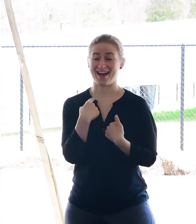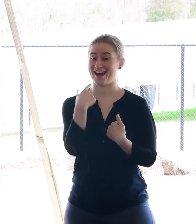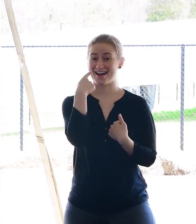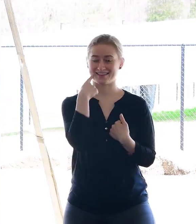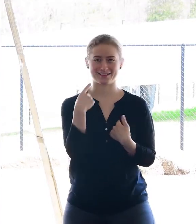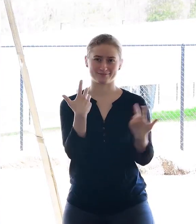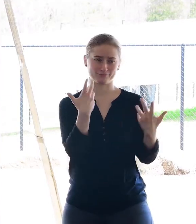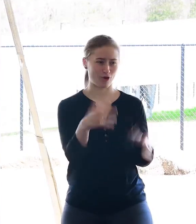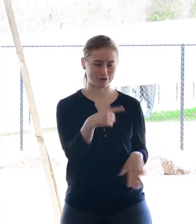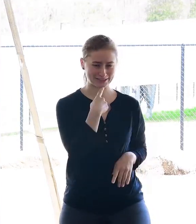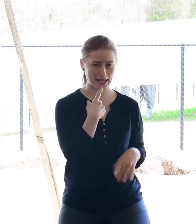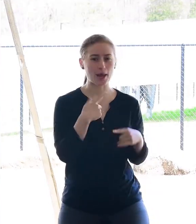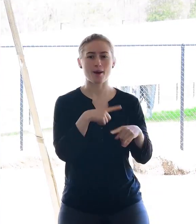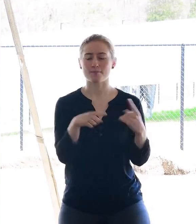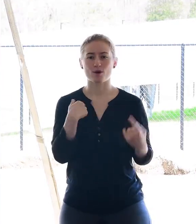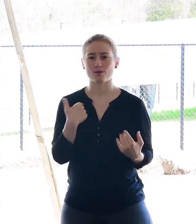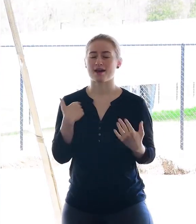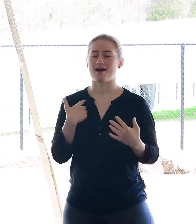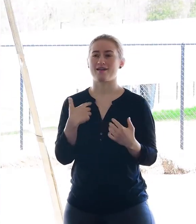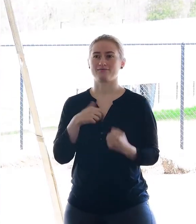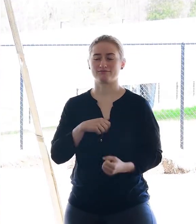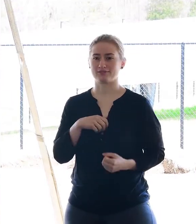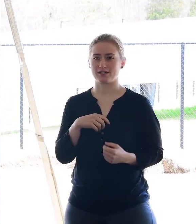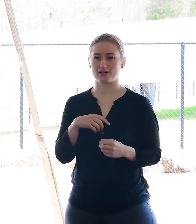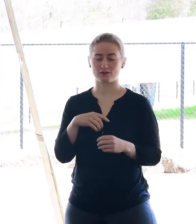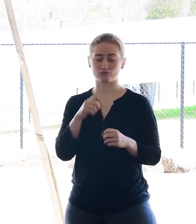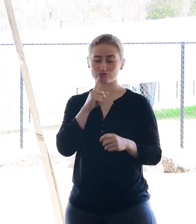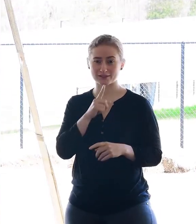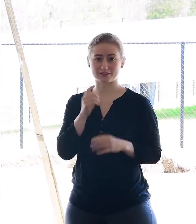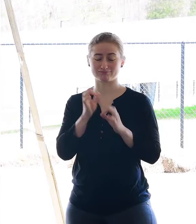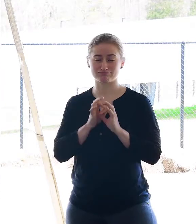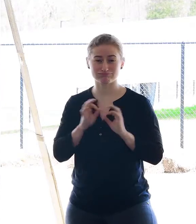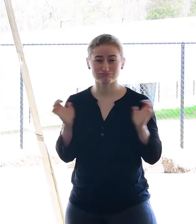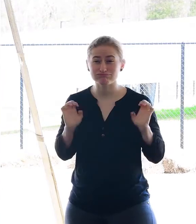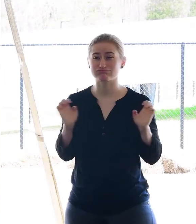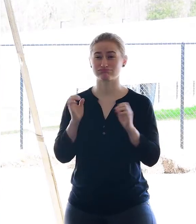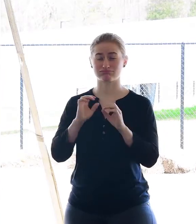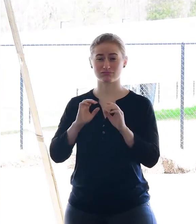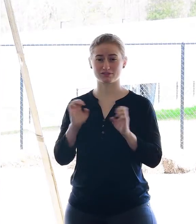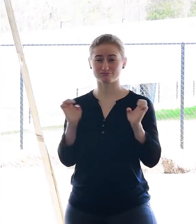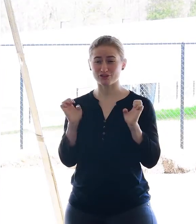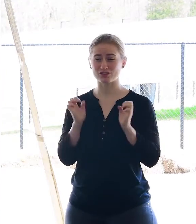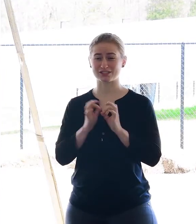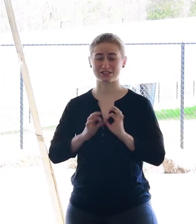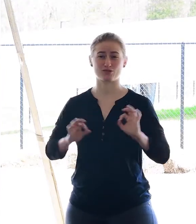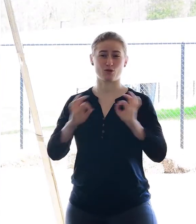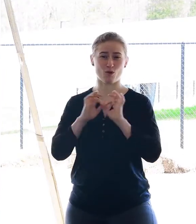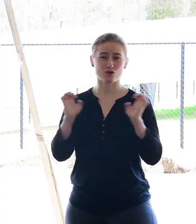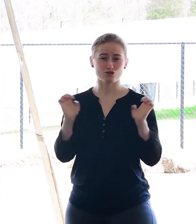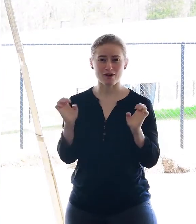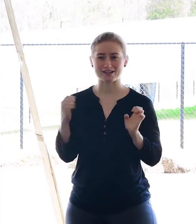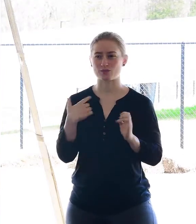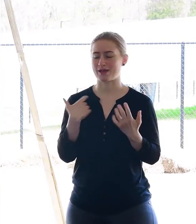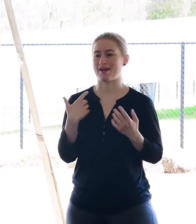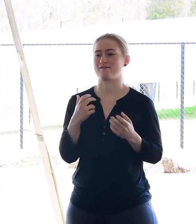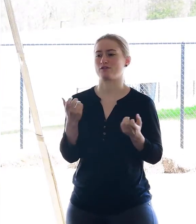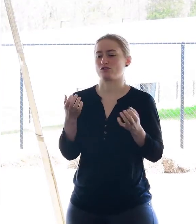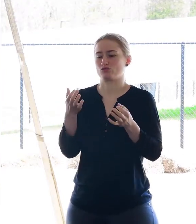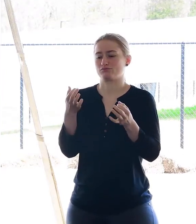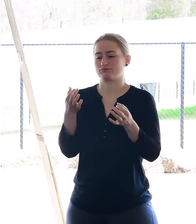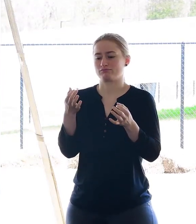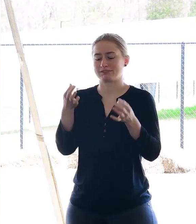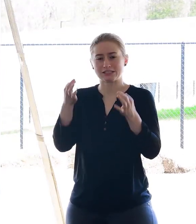been said, we face an existential crisis. We have these choices that we're making as policymakers every single